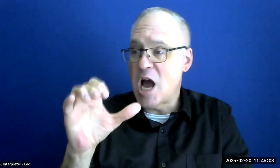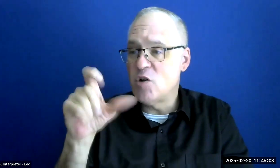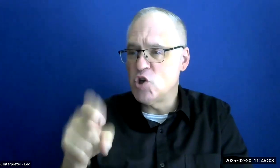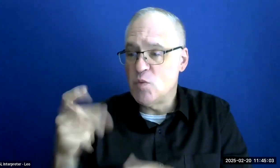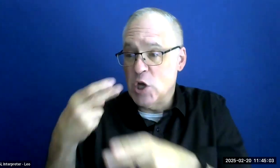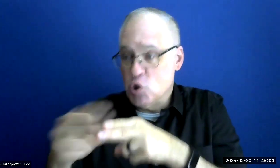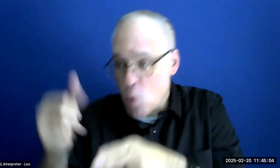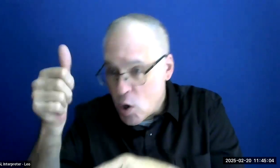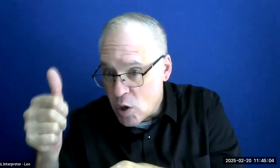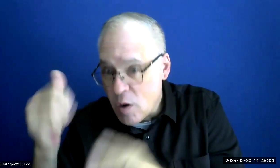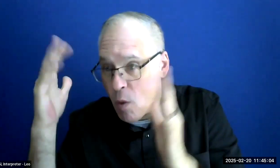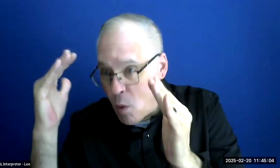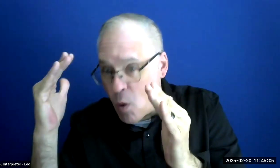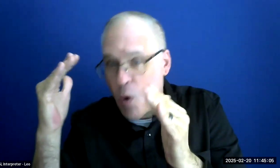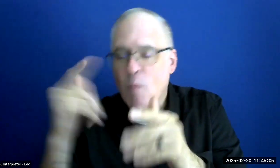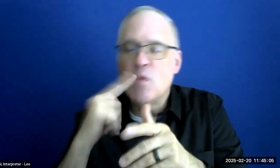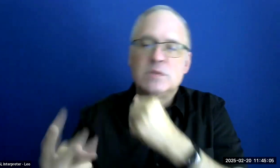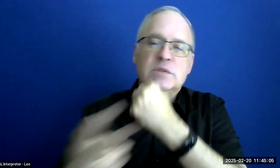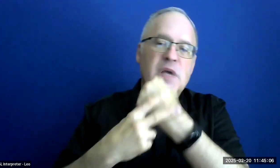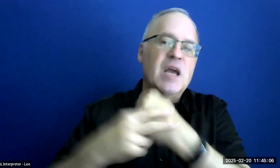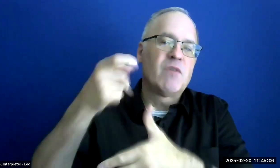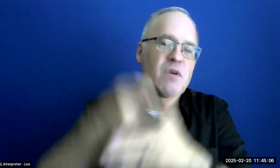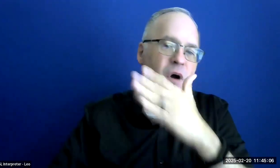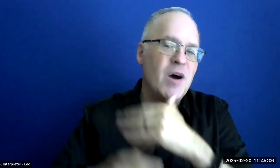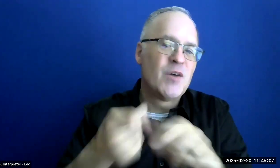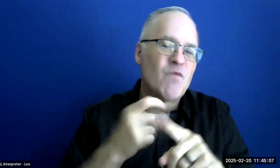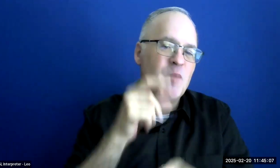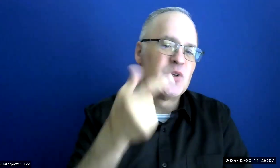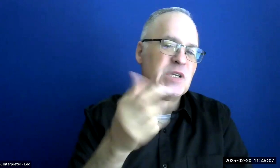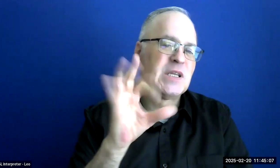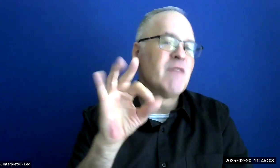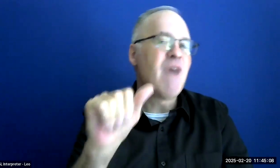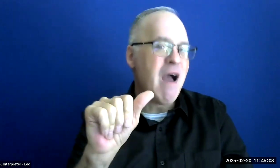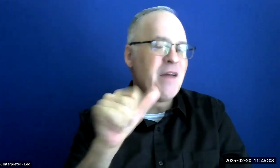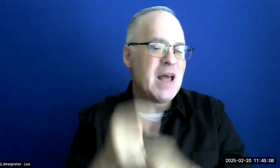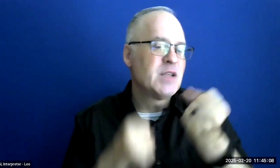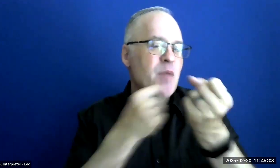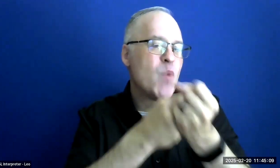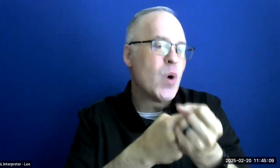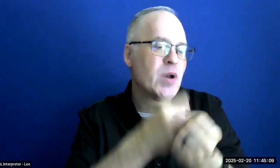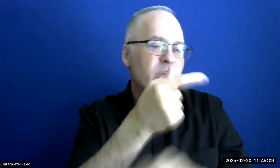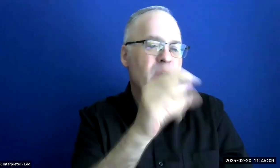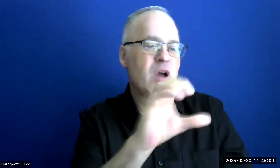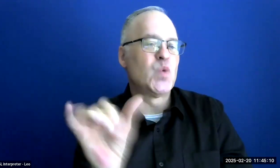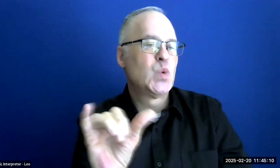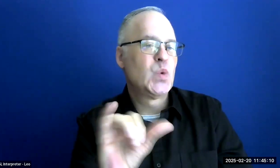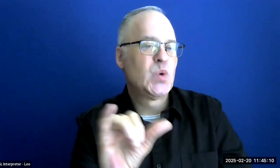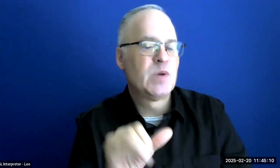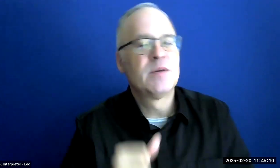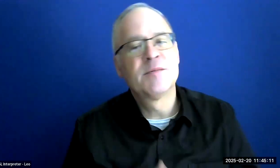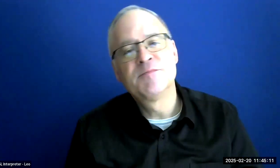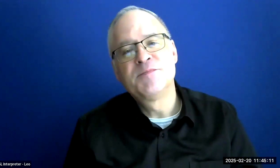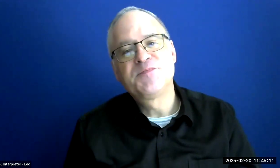actually result in some serious cost savings for the General Administration Fund that also supports general conference. The drafters of